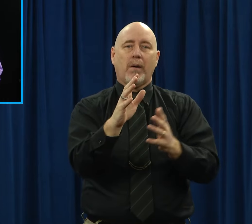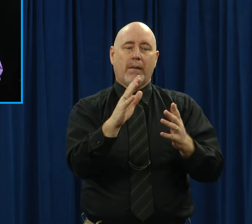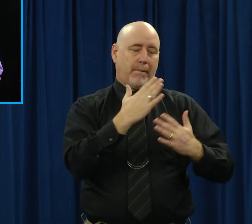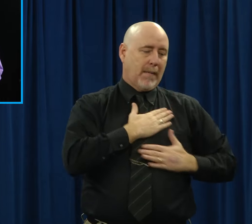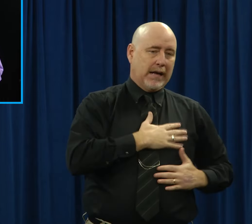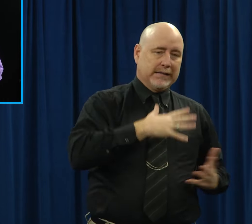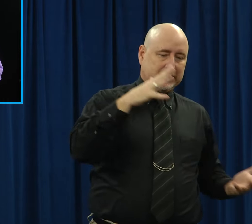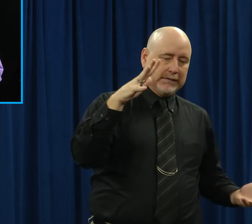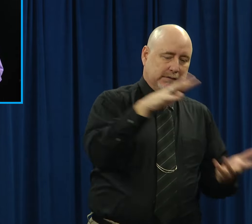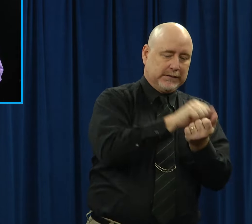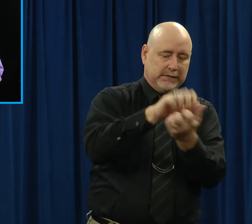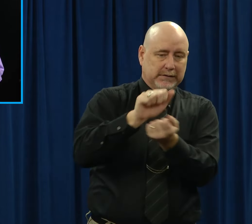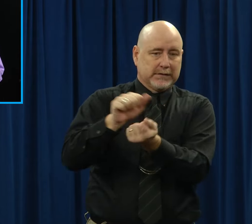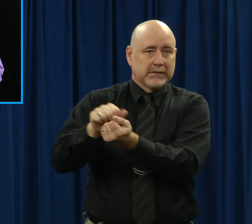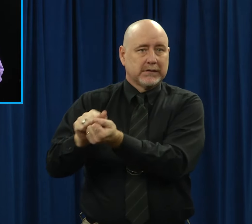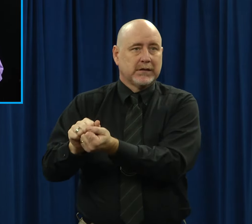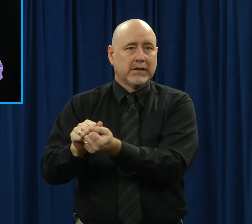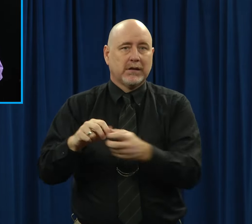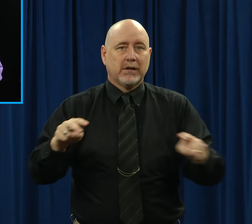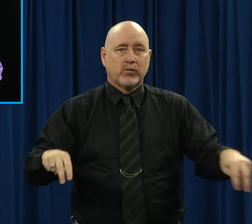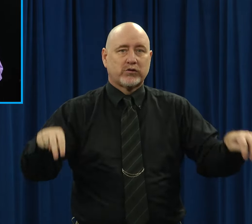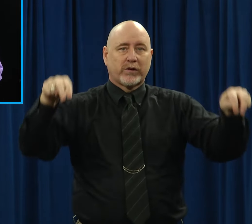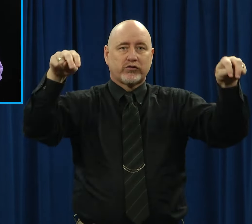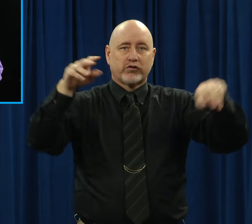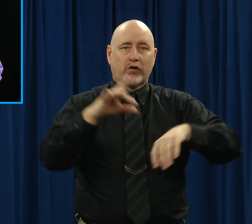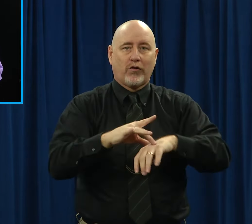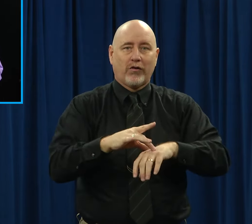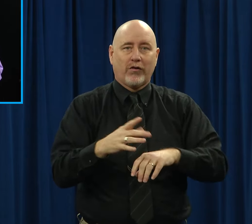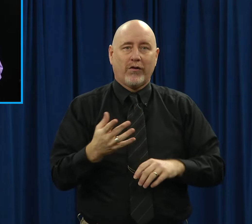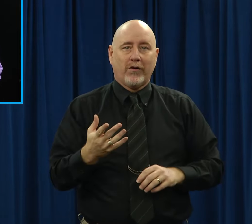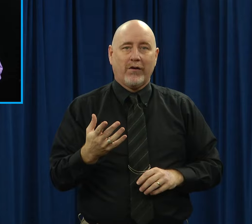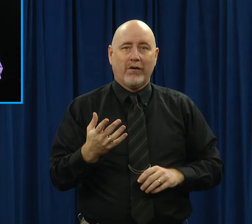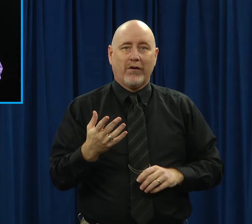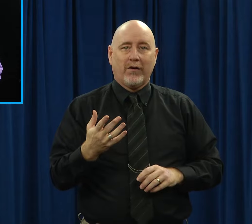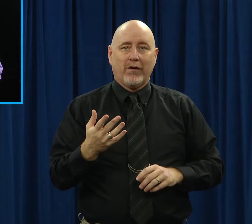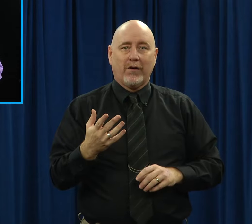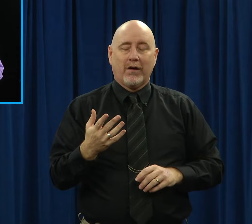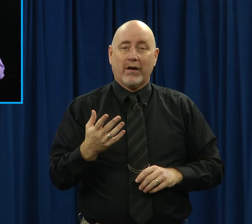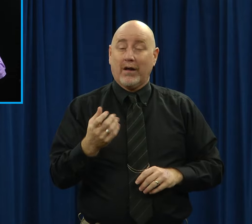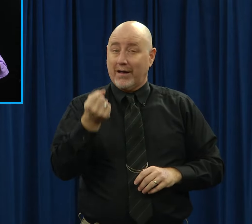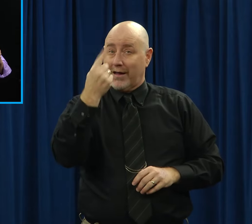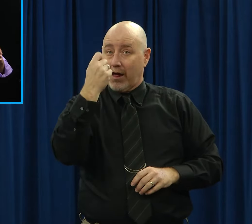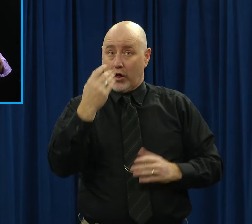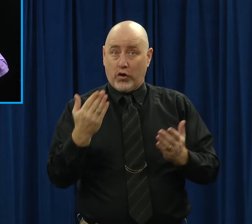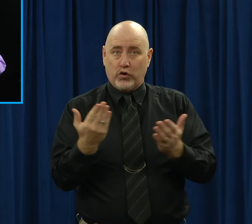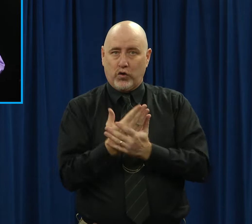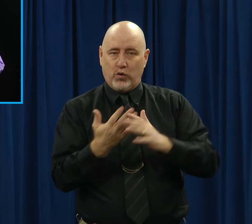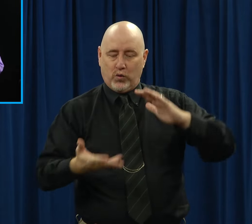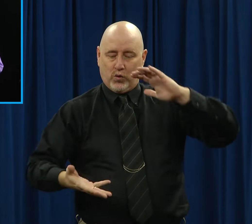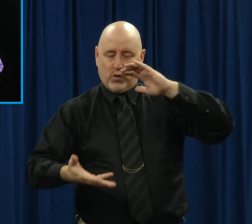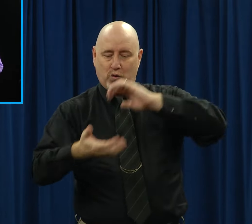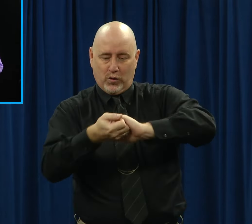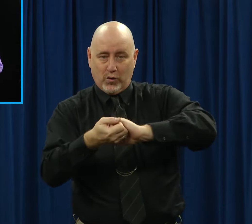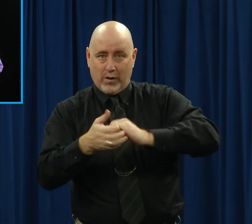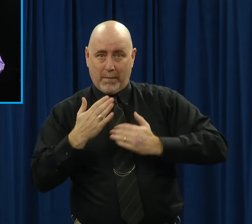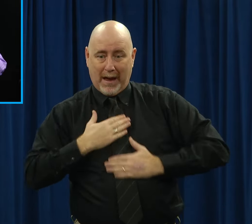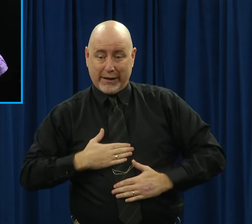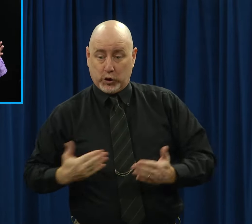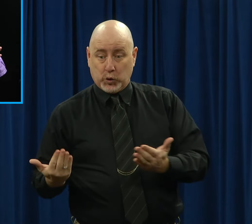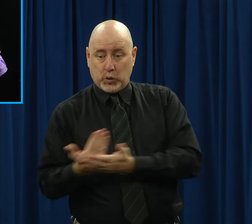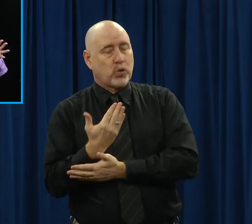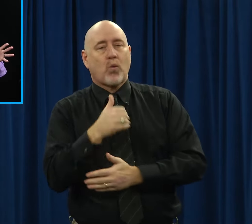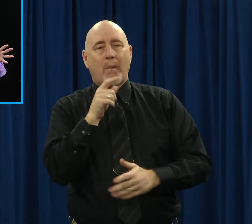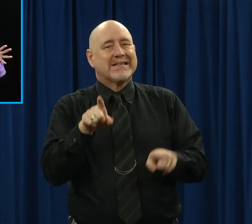Hades will be reunited with the bodies that have been resurrected on the earth. But with this new union, the